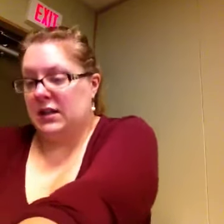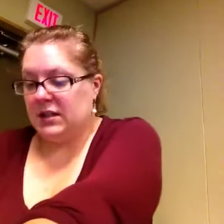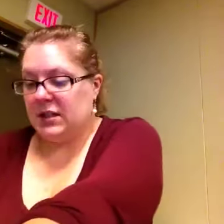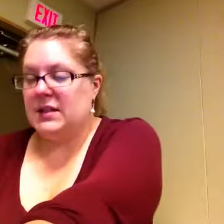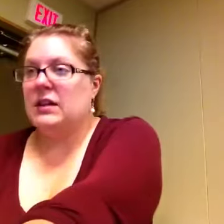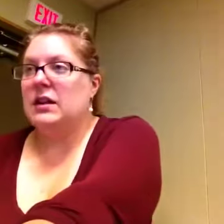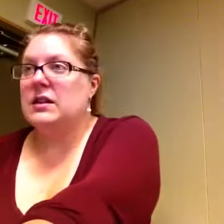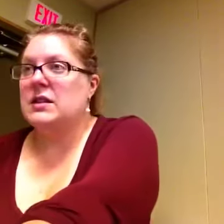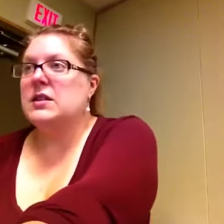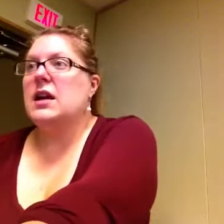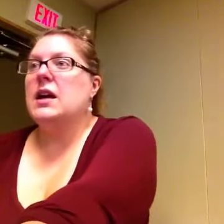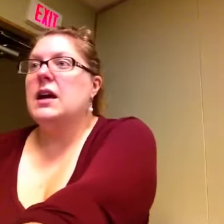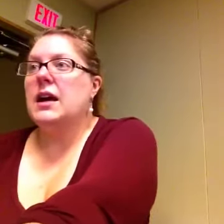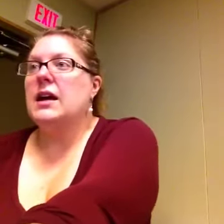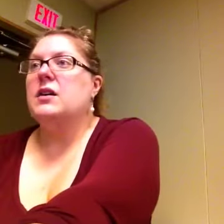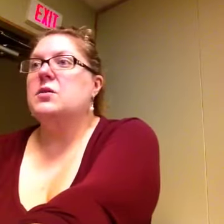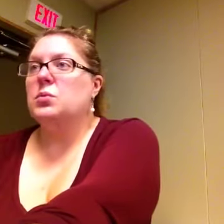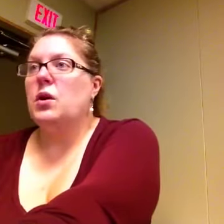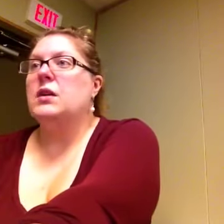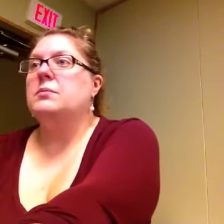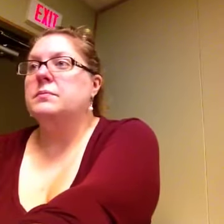It's going to sound like this. And 1.